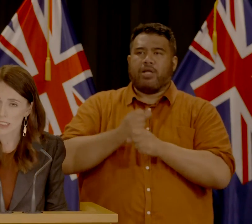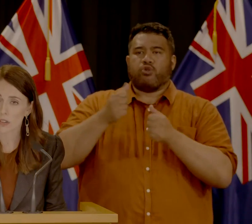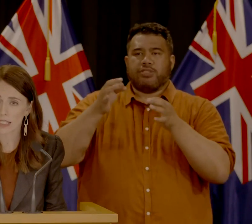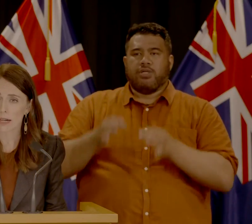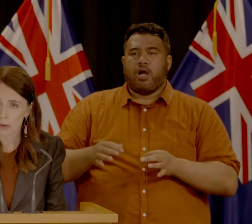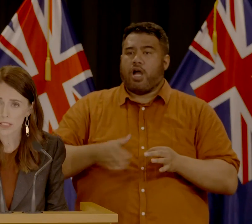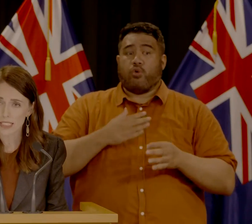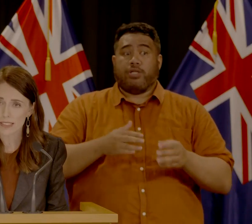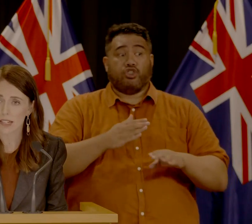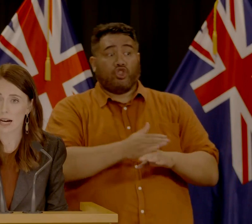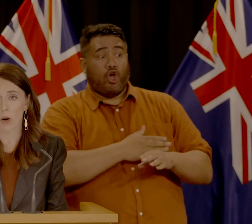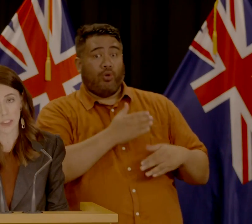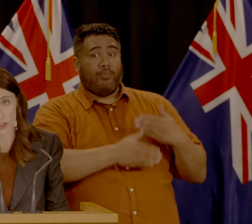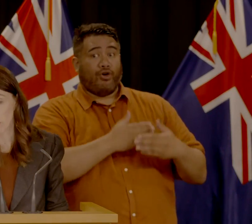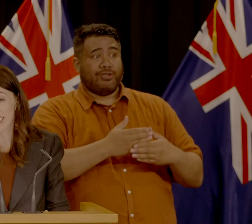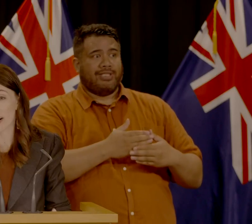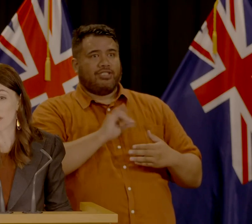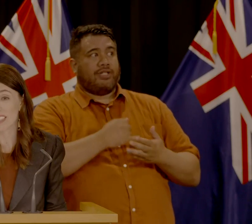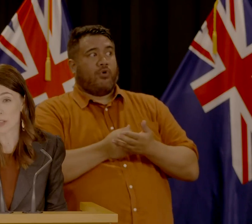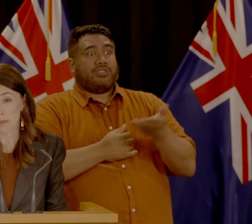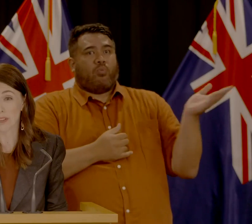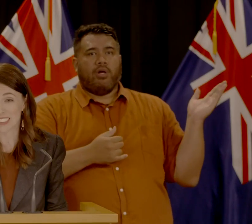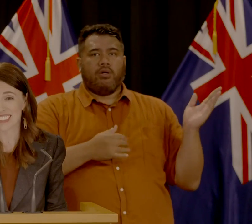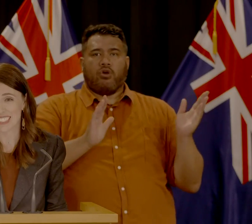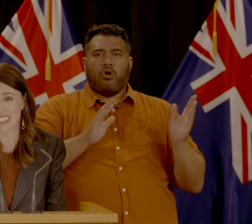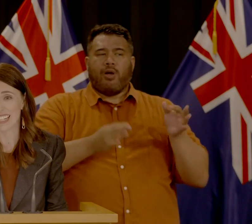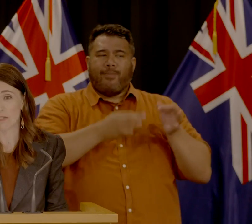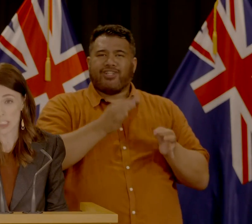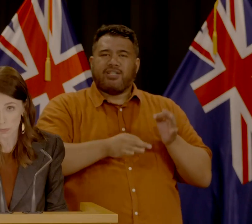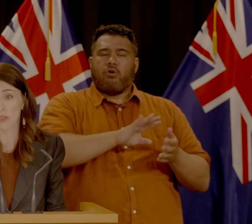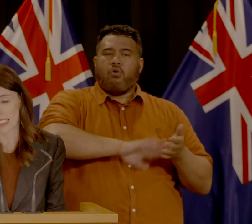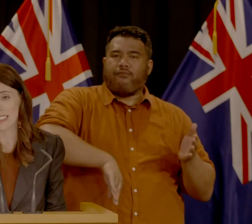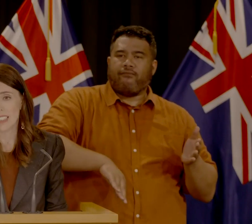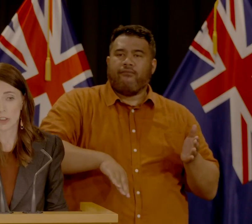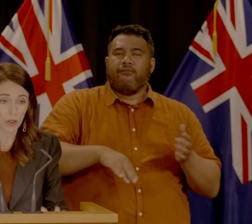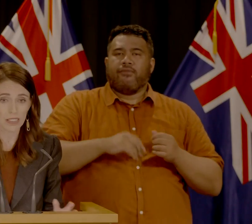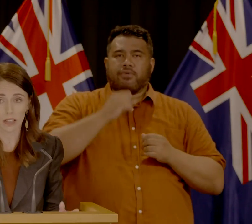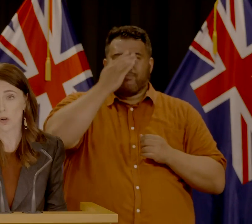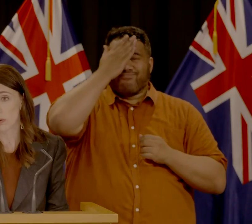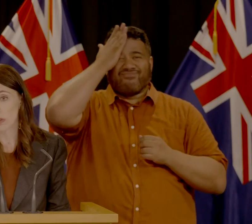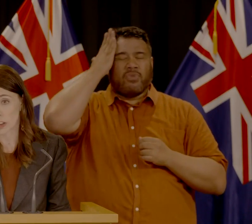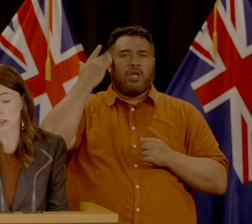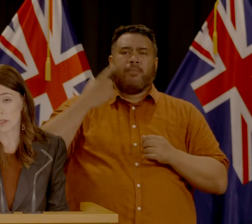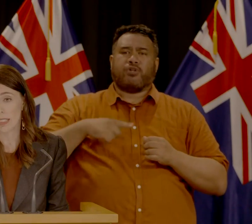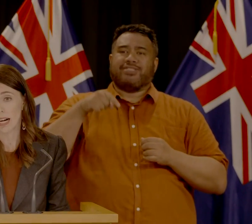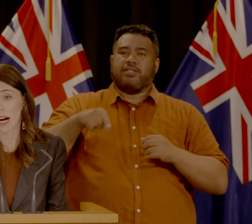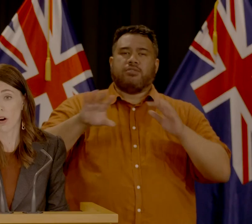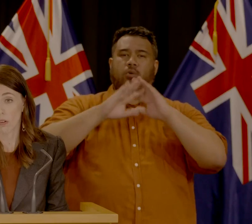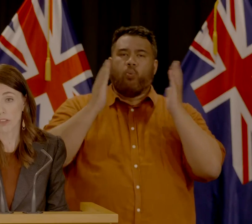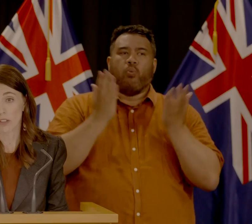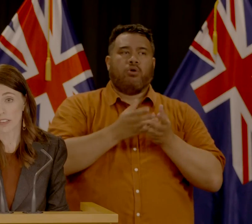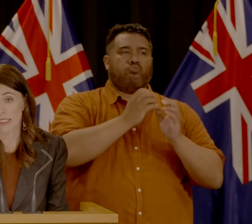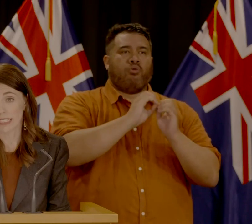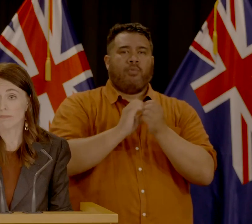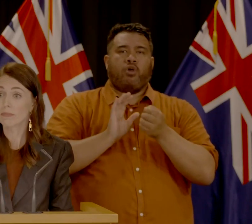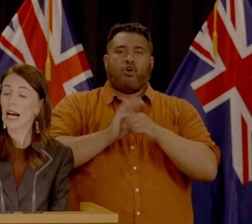willing to slow down that process. I do not believe, however, there should be politics in responding to what is the global issue